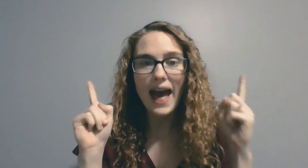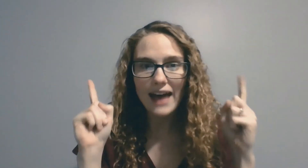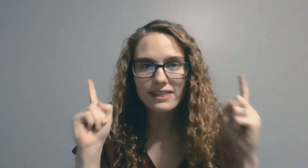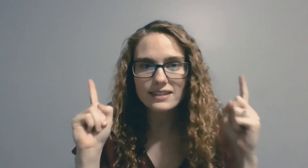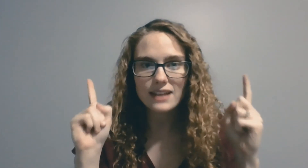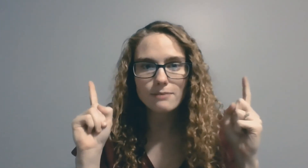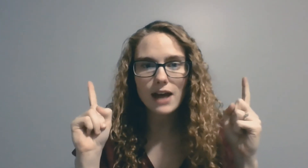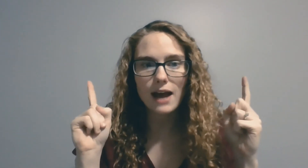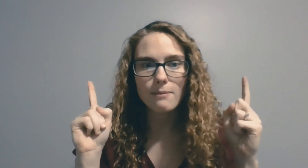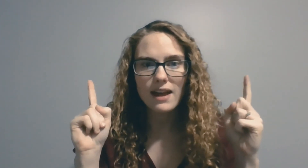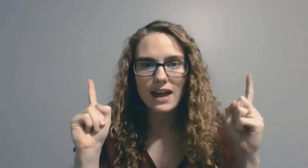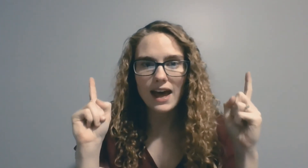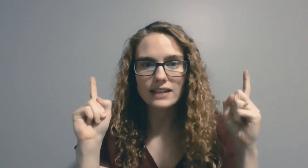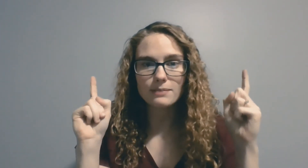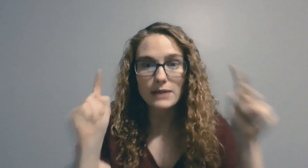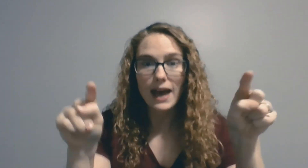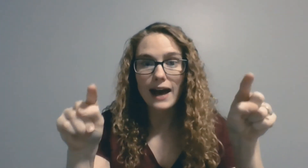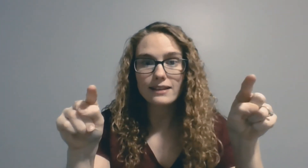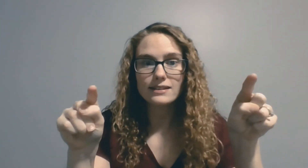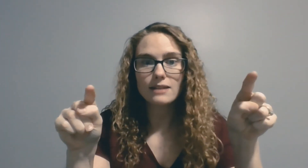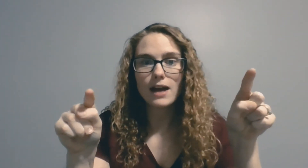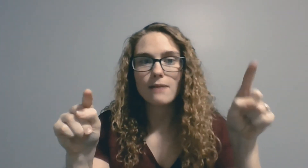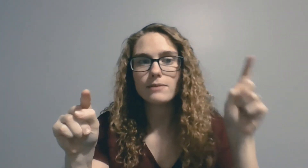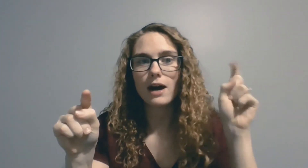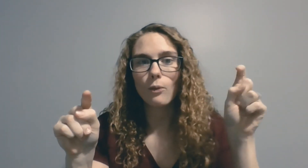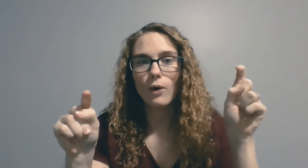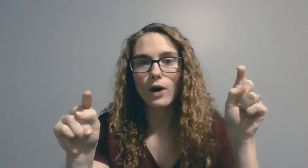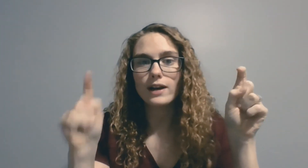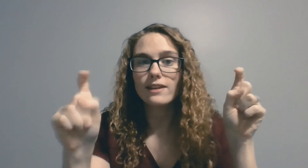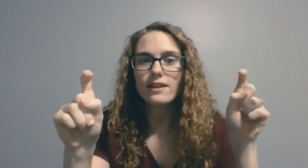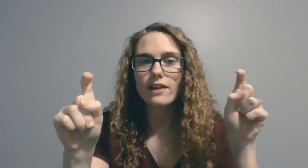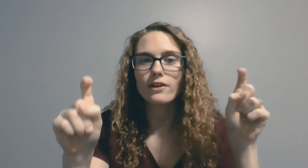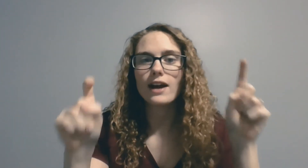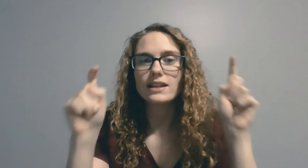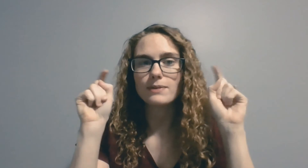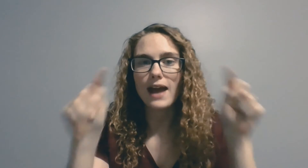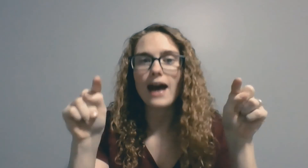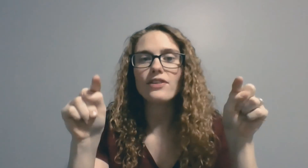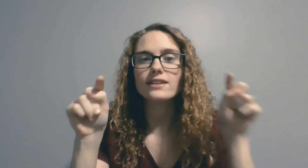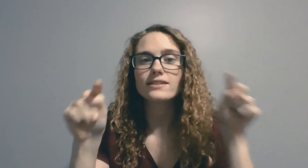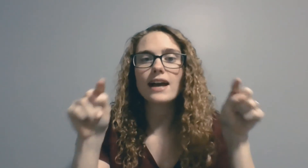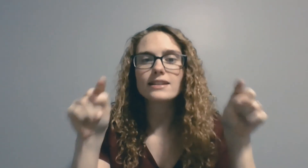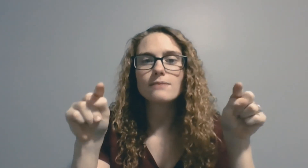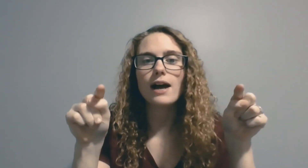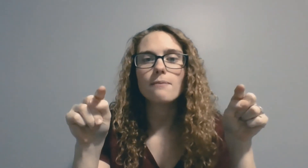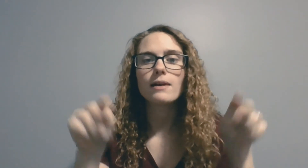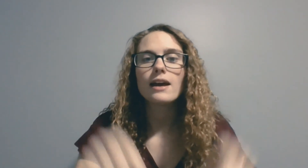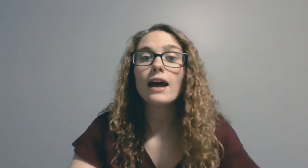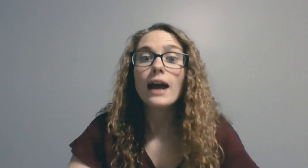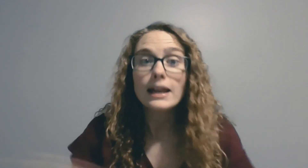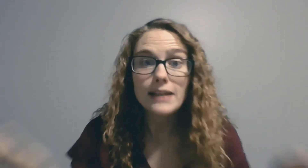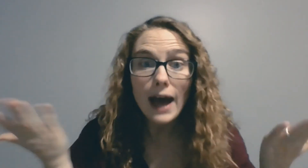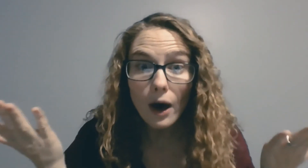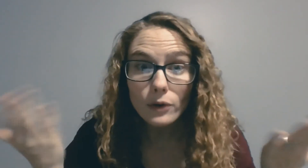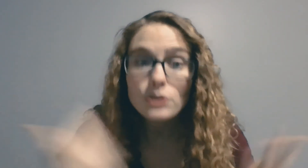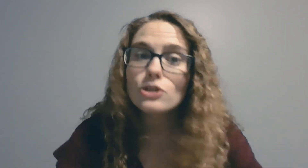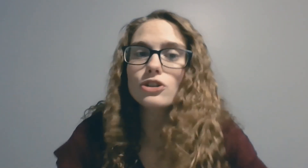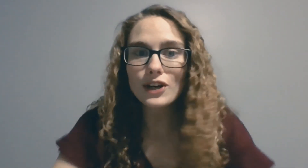at the same time. It has to be at the same time, not one and then the other. It has to be at the exact same time. Now, you just created a